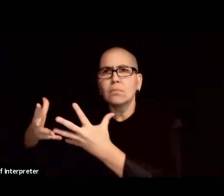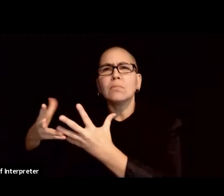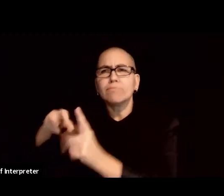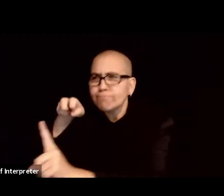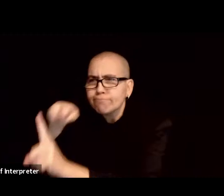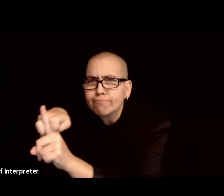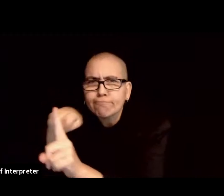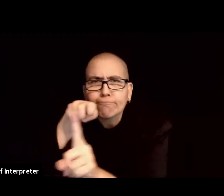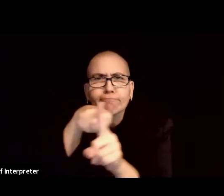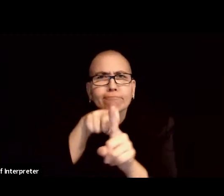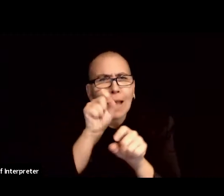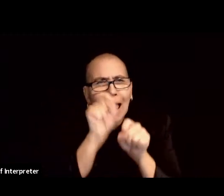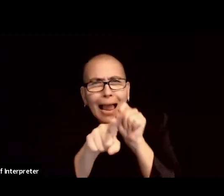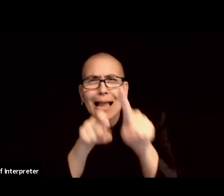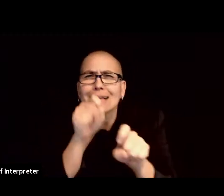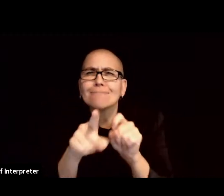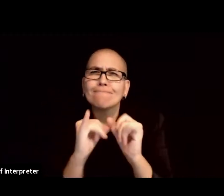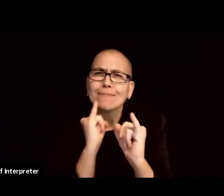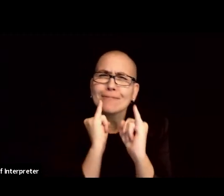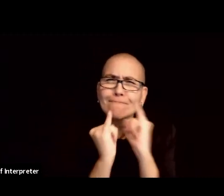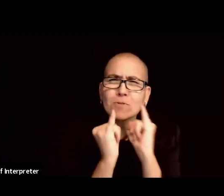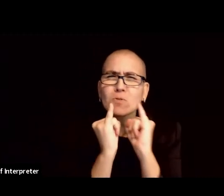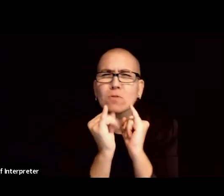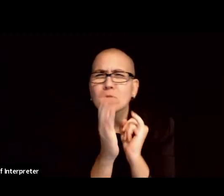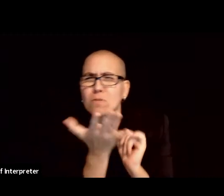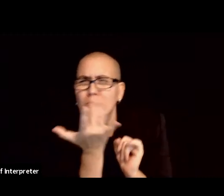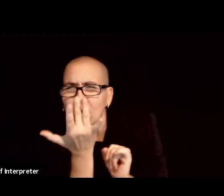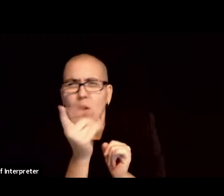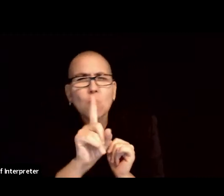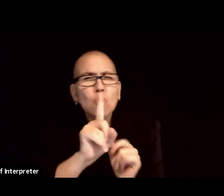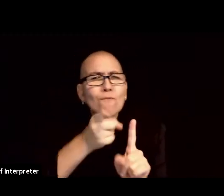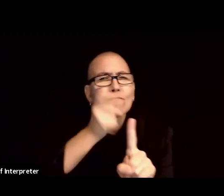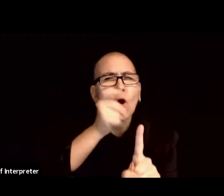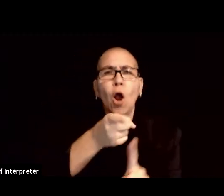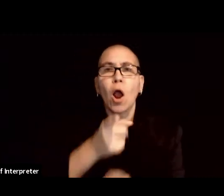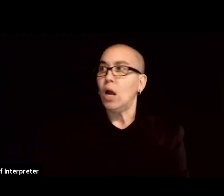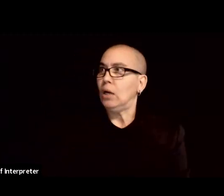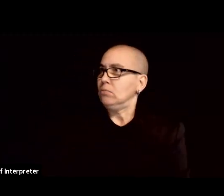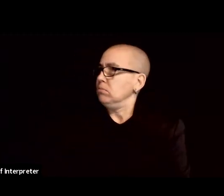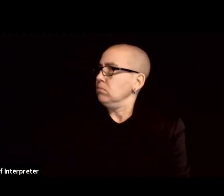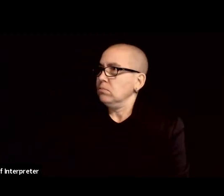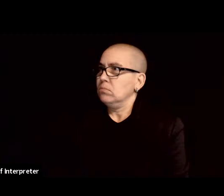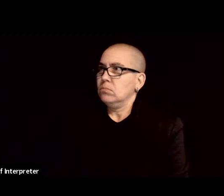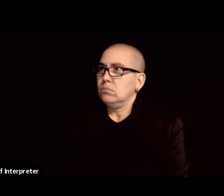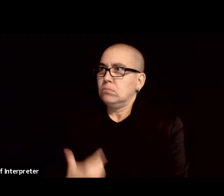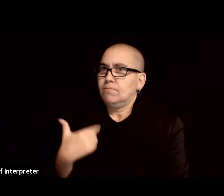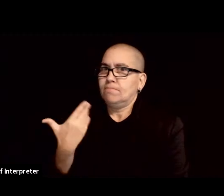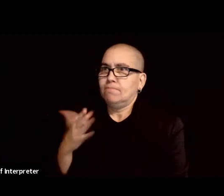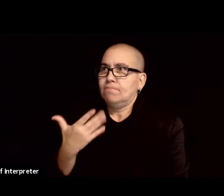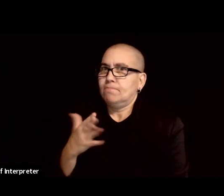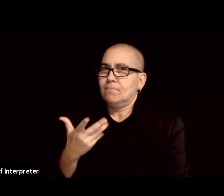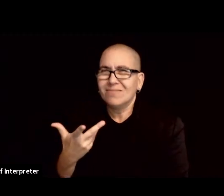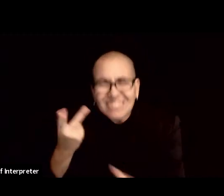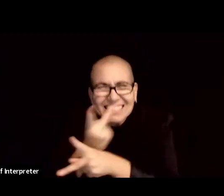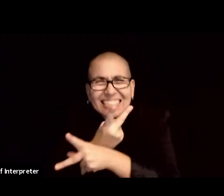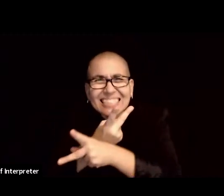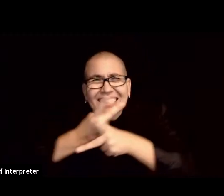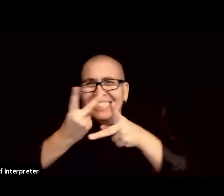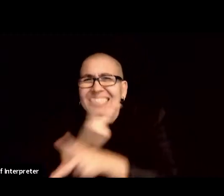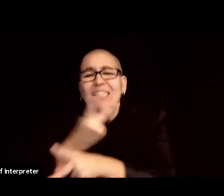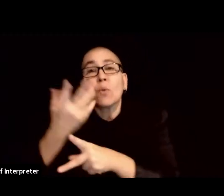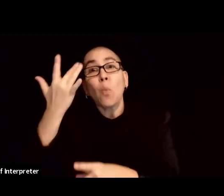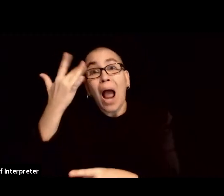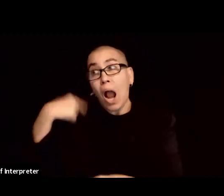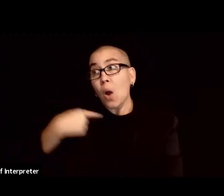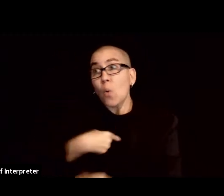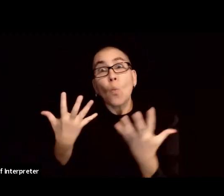get COVID and pass it on to others. This just accelerates the spread that we're seeing even more. That's why we